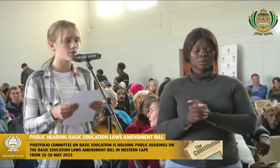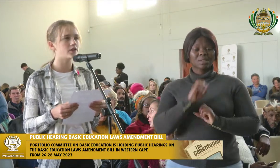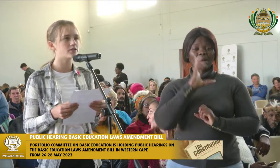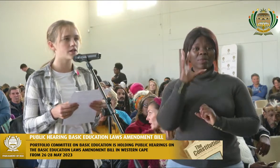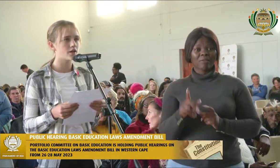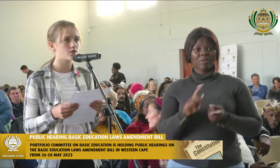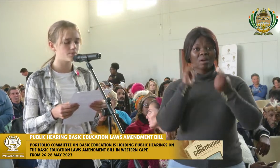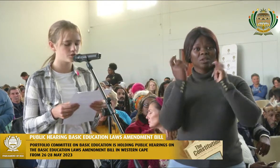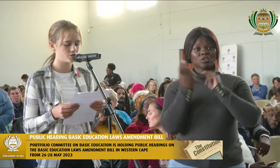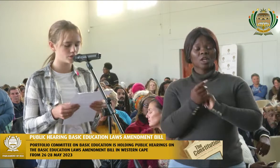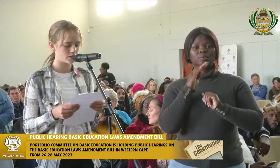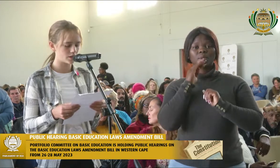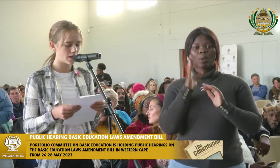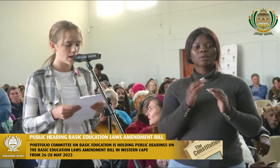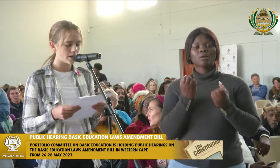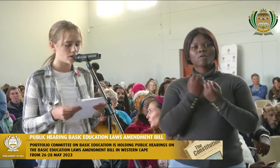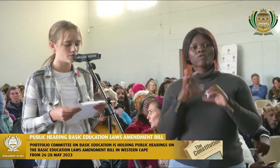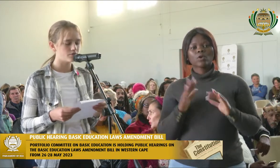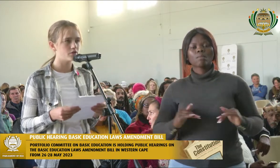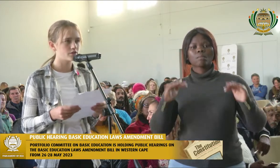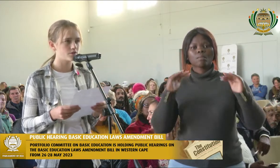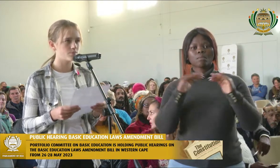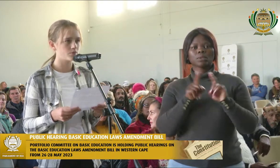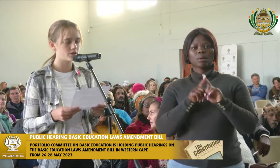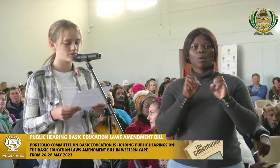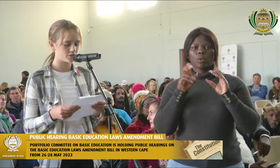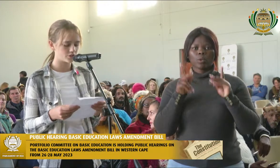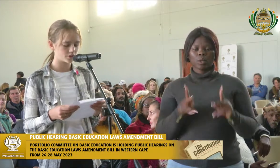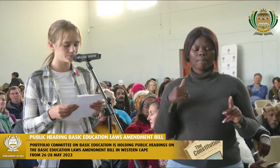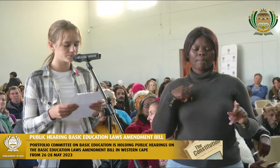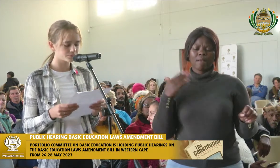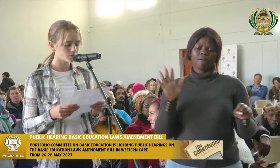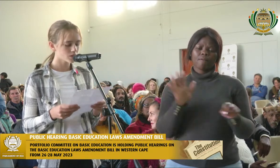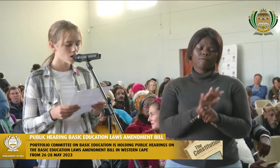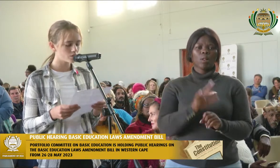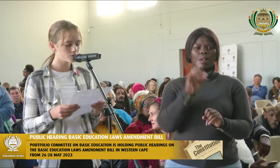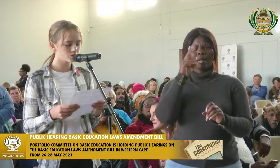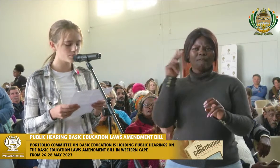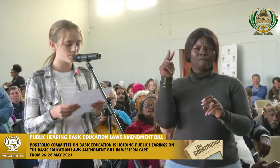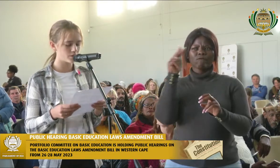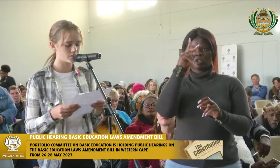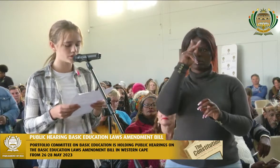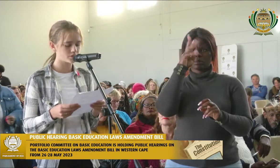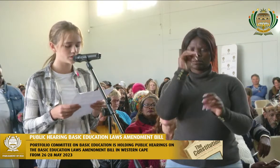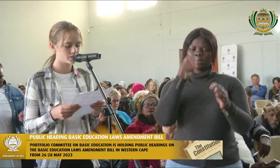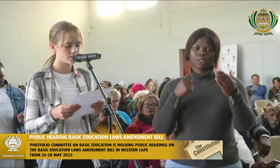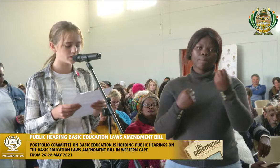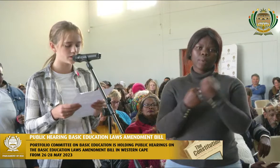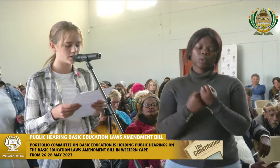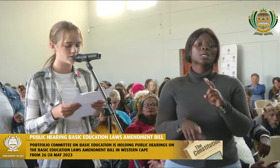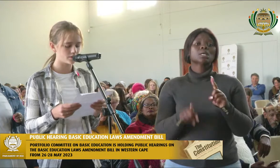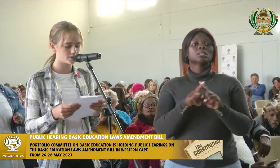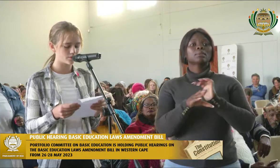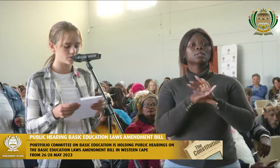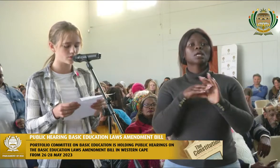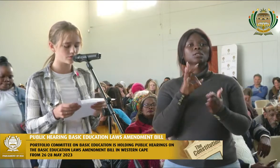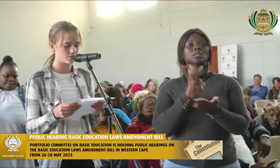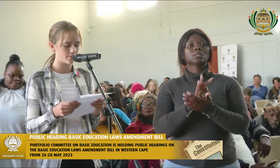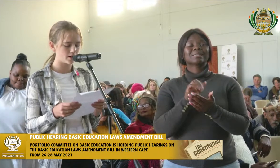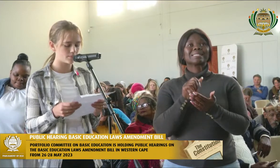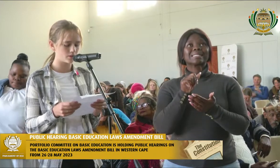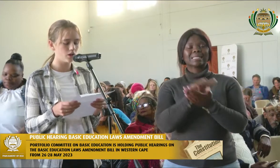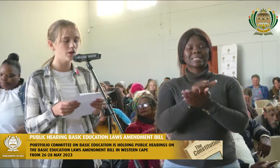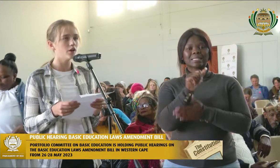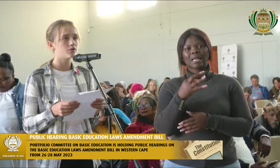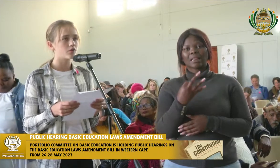freedom, equality, and opportunity, and I fully support his vision. I also oppose Section 16 and 37 of